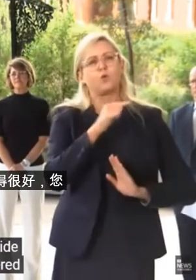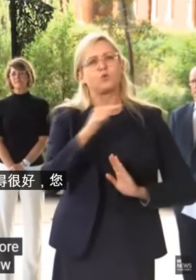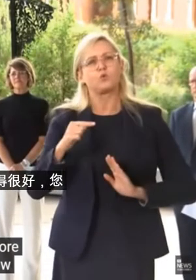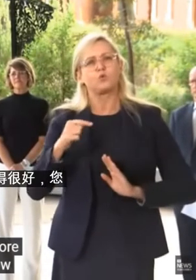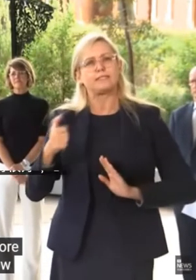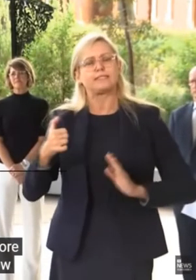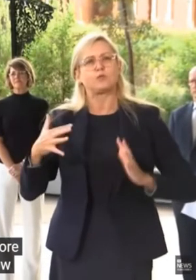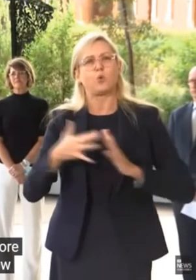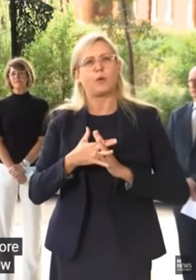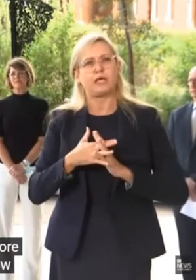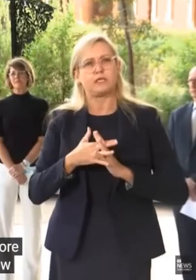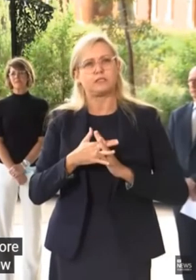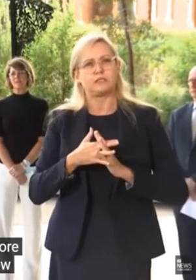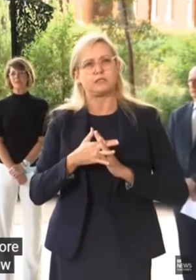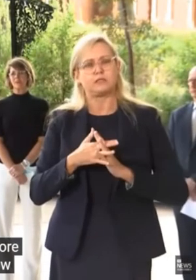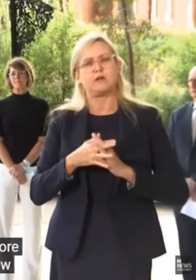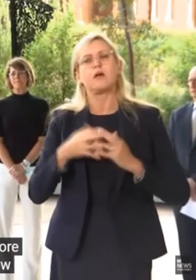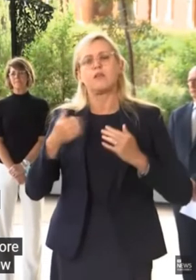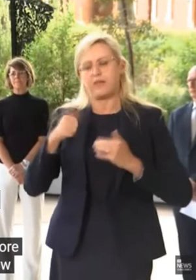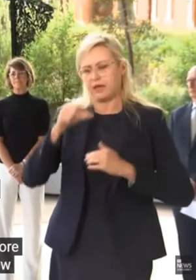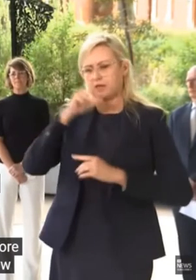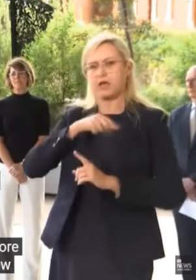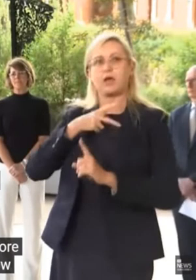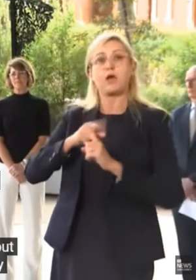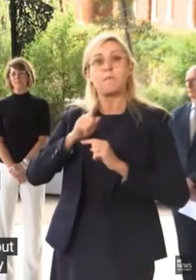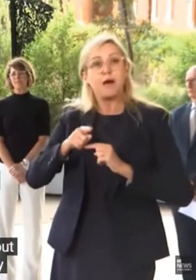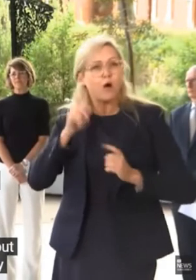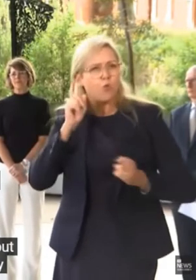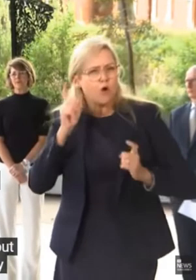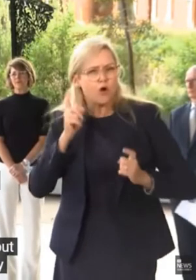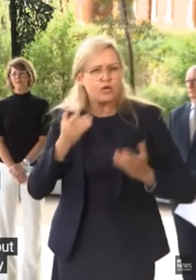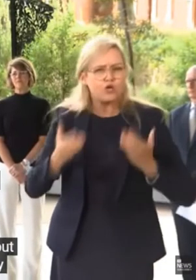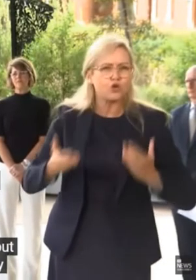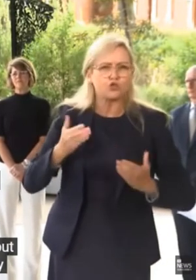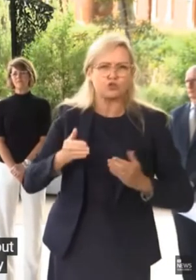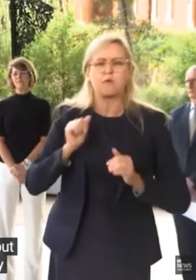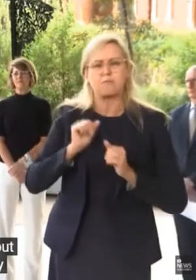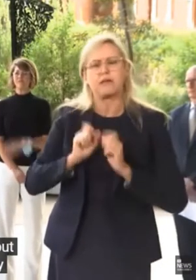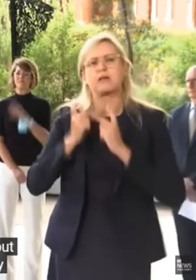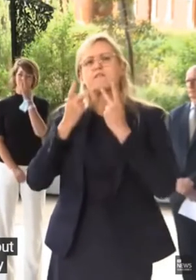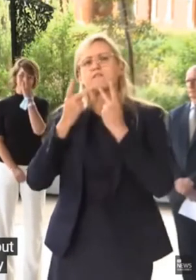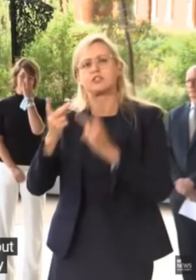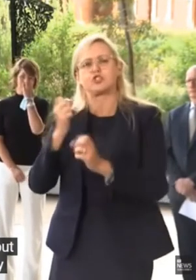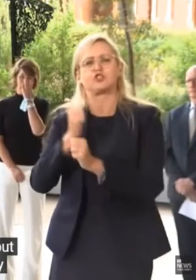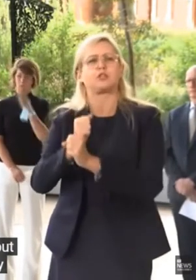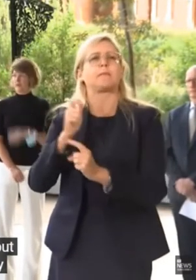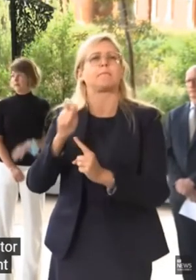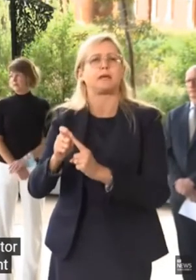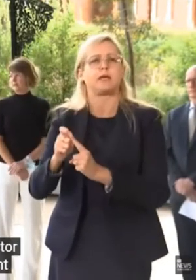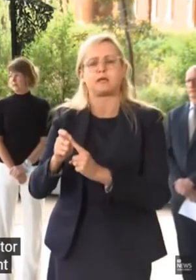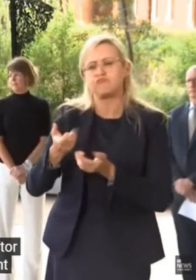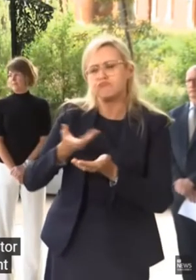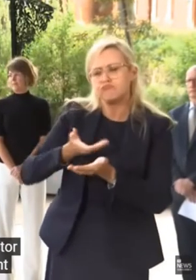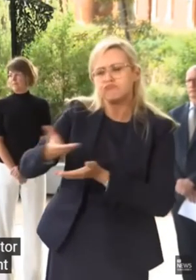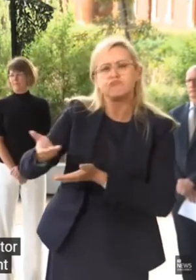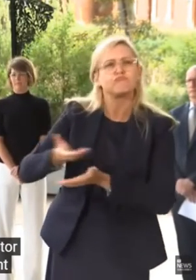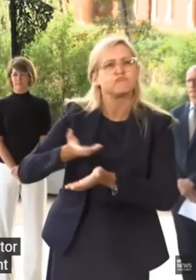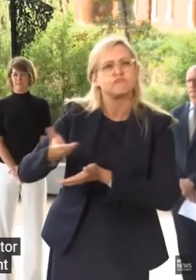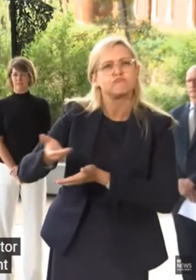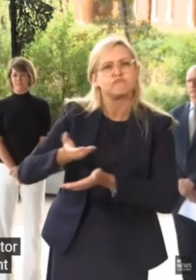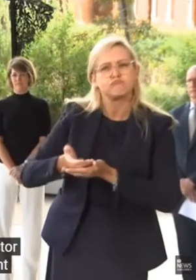But please, if you've got any concerns, talk to your doctor about the interval that's right for you, if you've got any